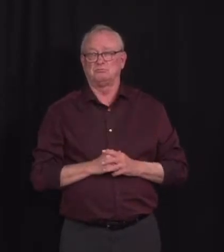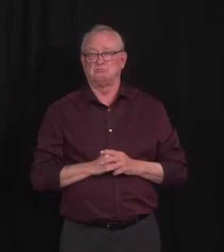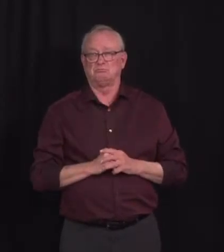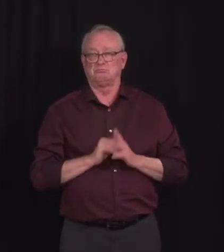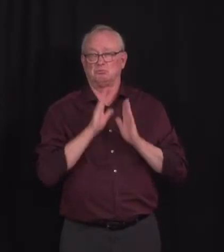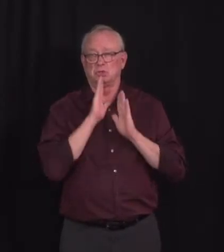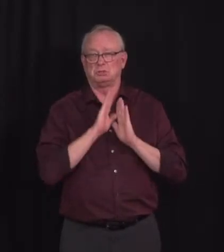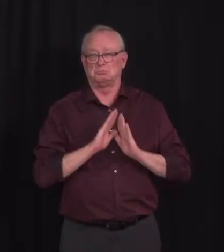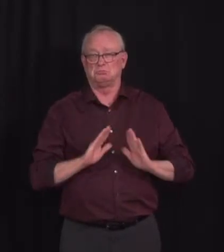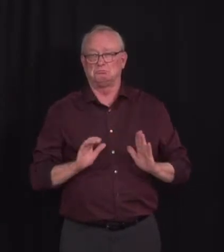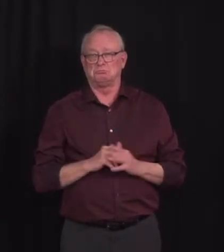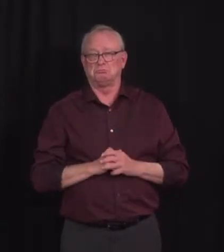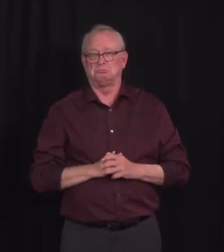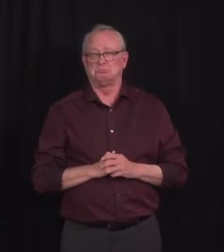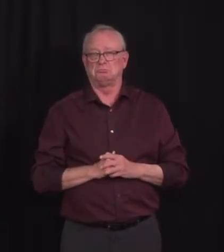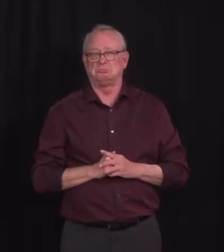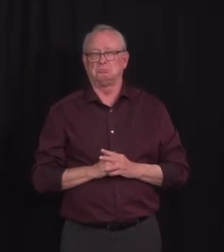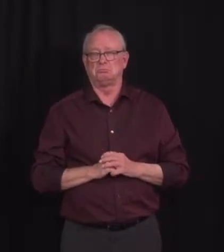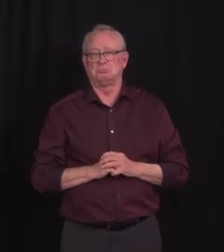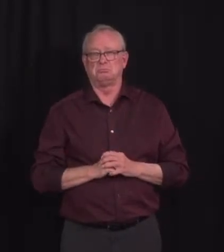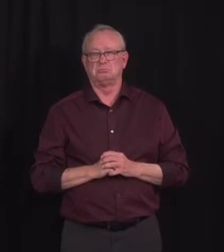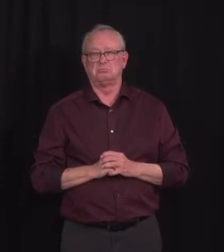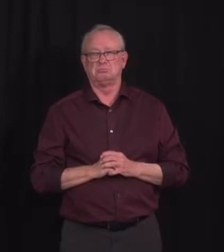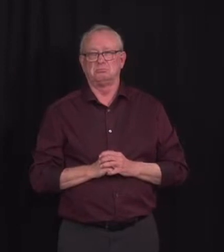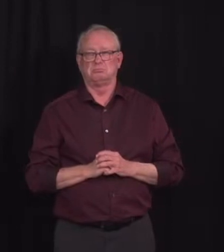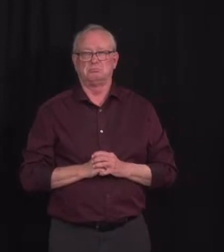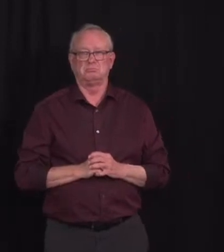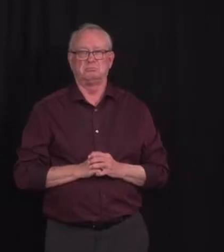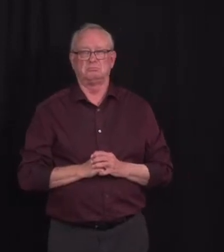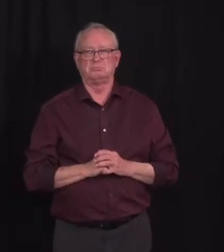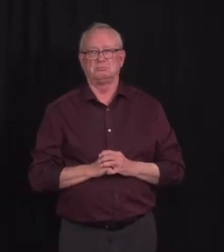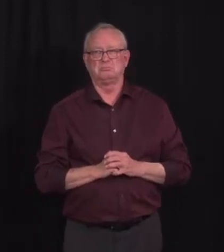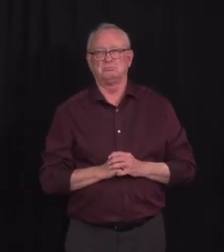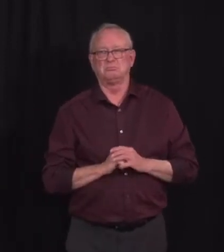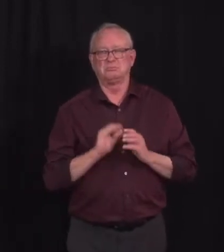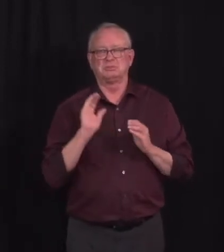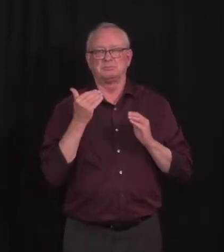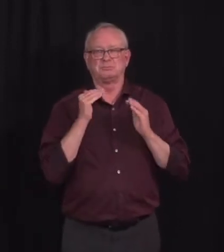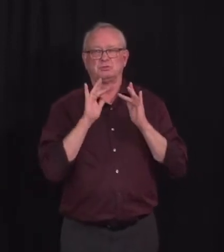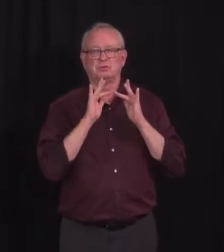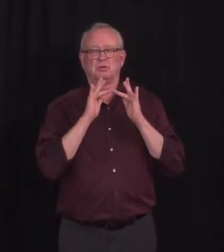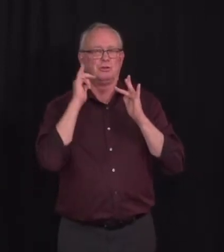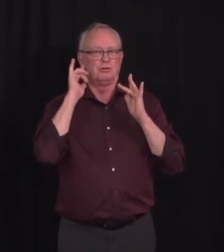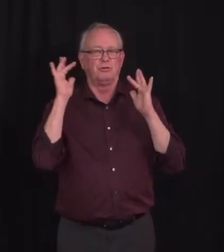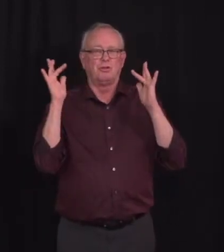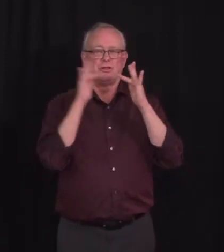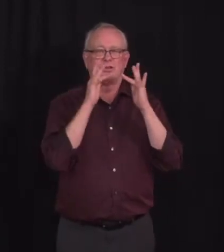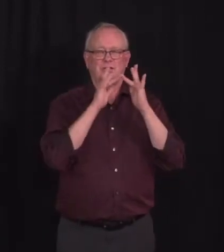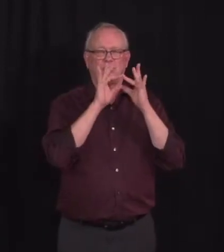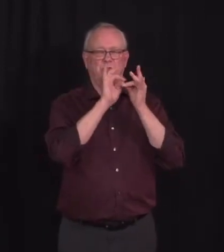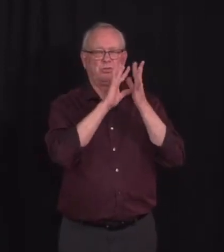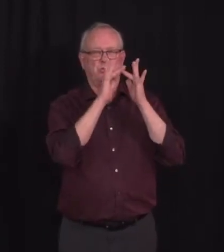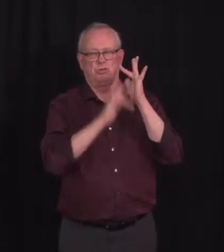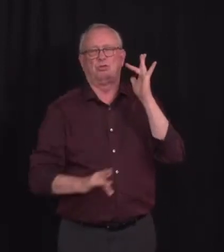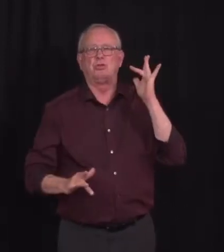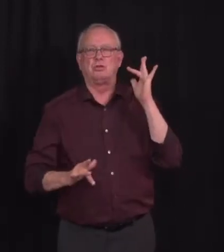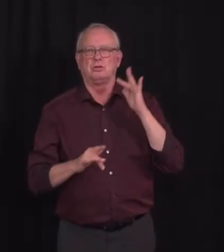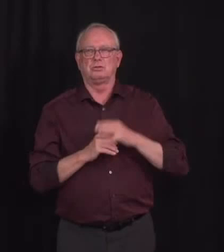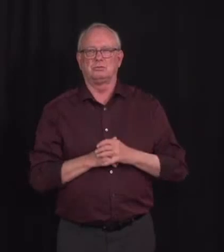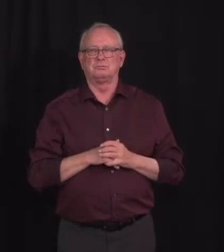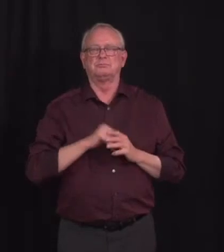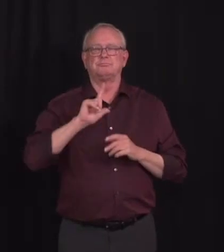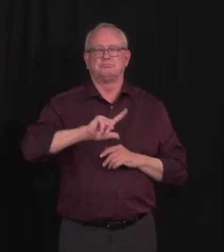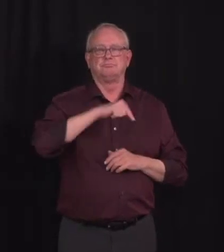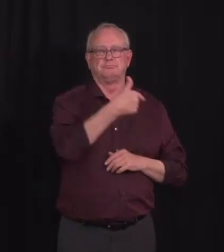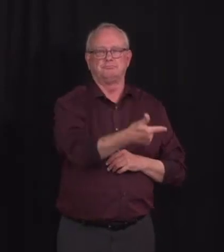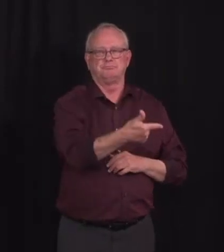James, are you still there? It appears James has disconnected. So we'll move to the next question. This is from Michelle